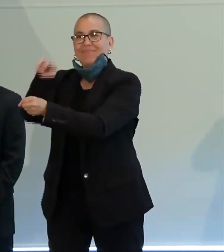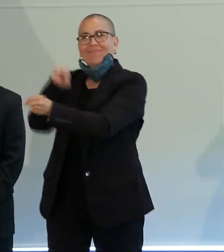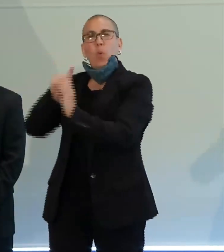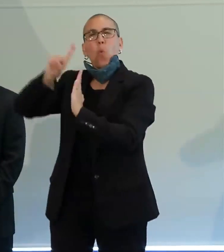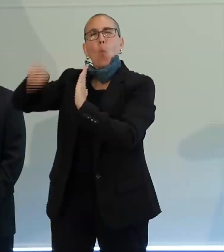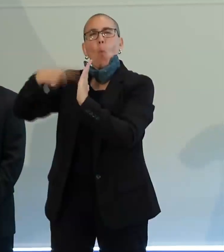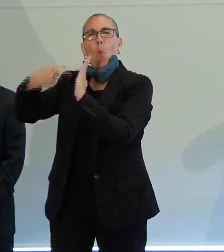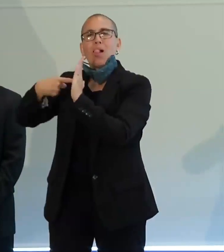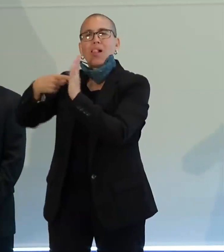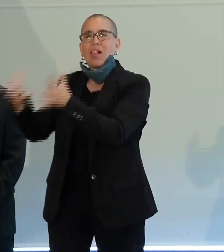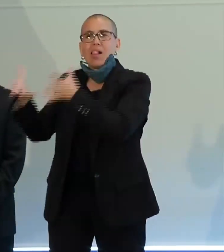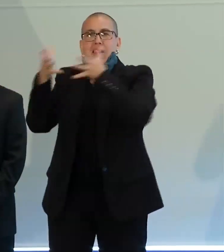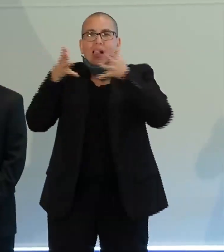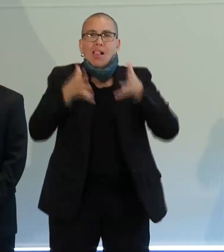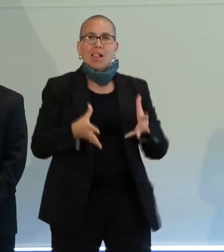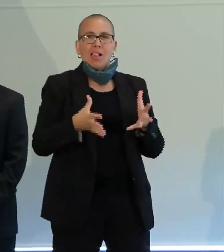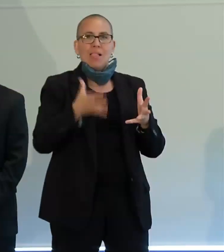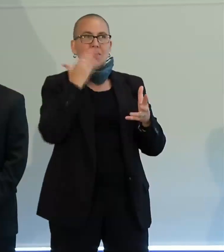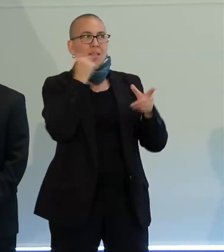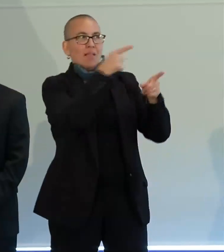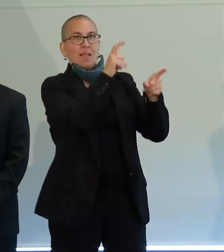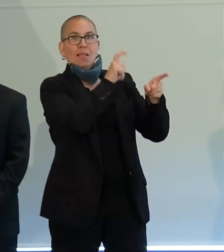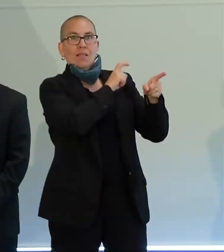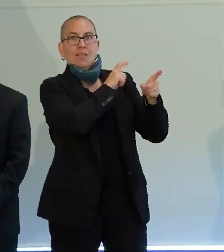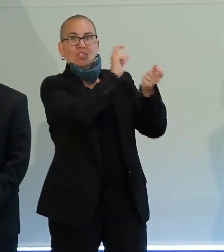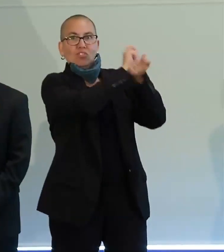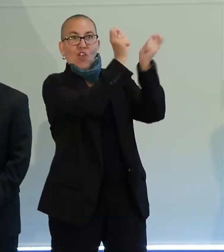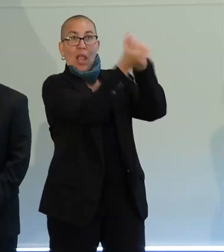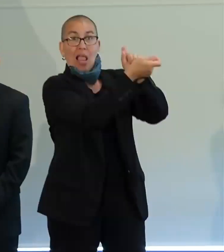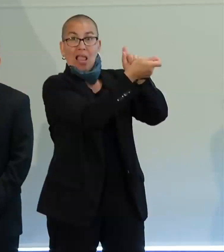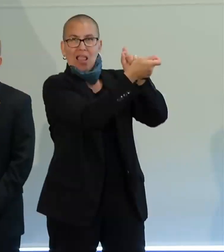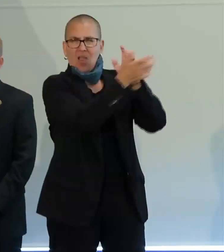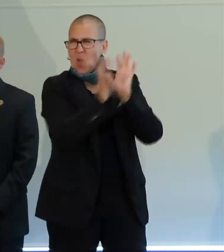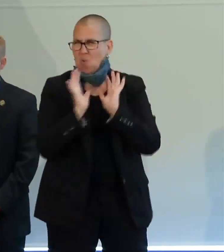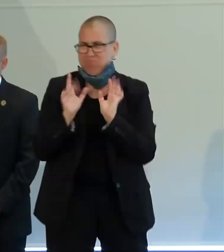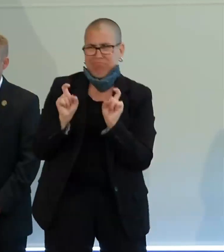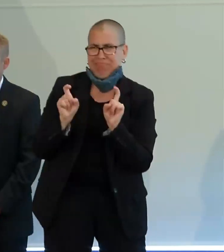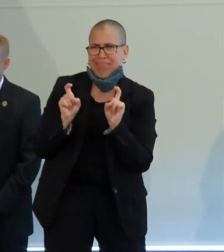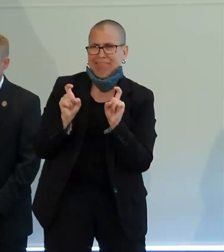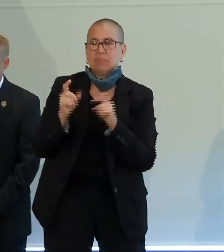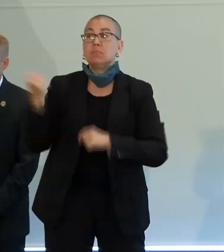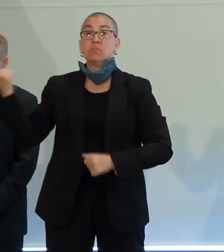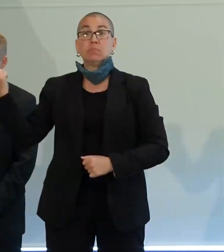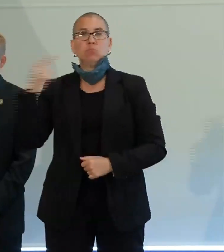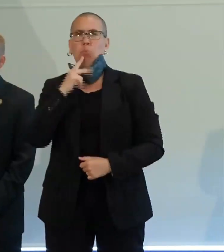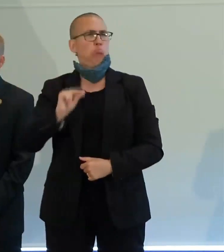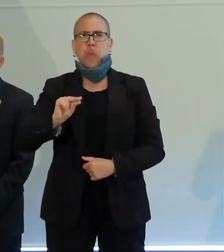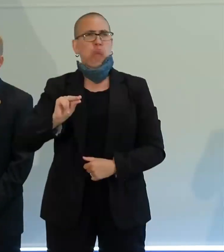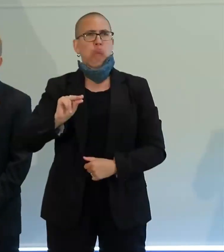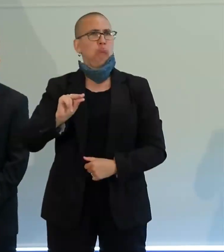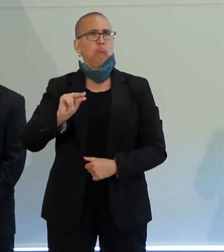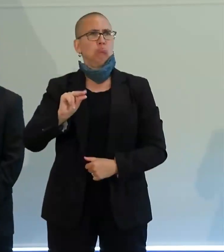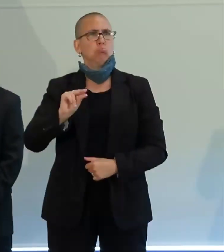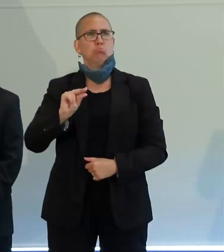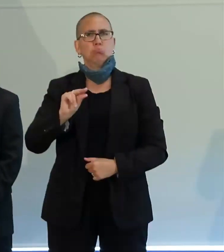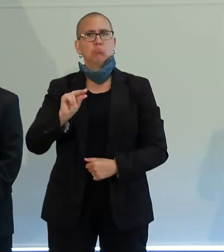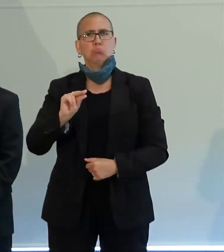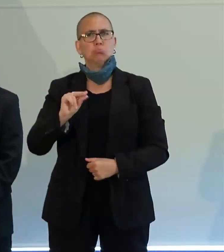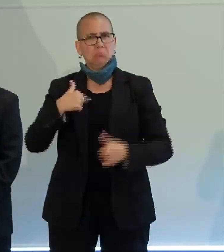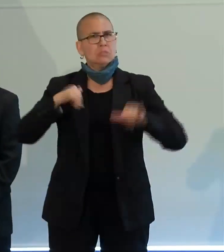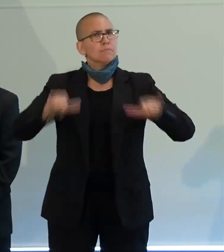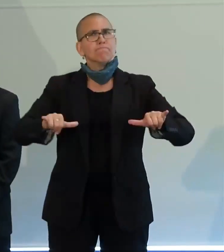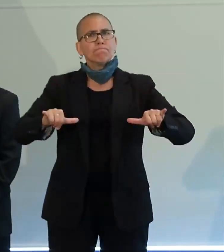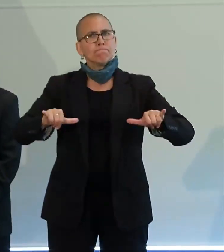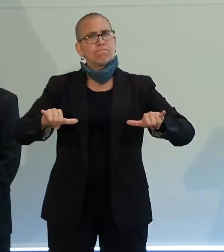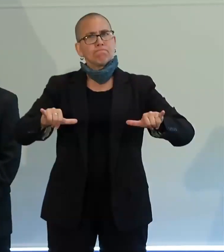reform legislation? No. I'll continue to do all the duties that I have,